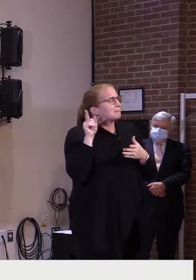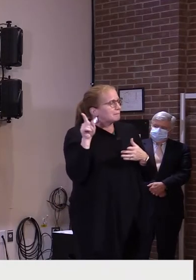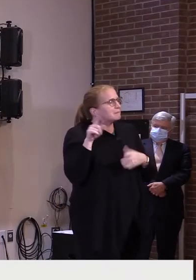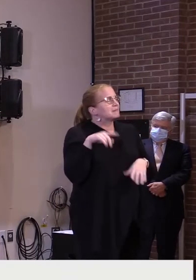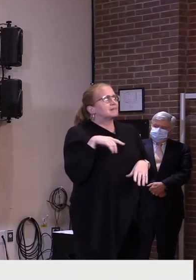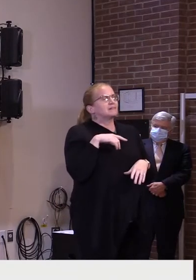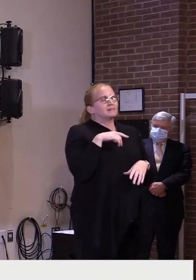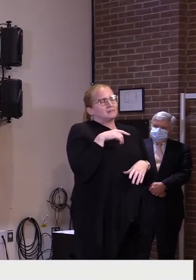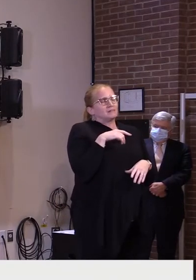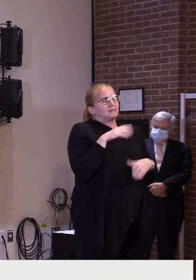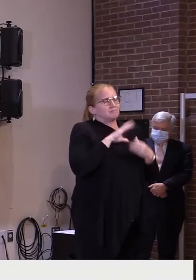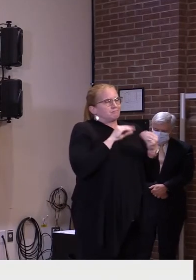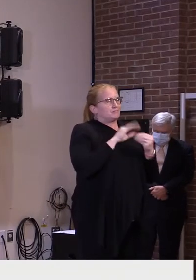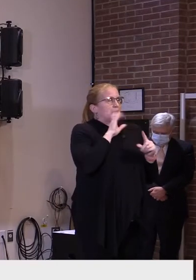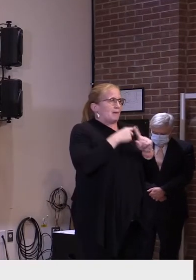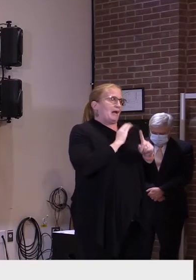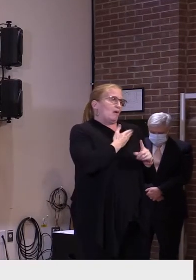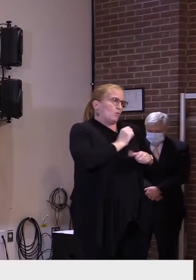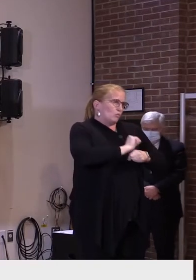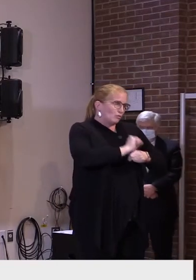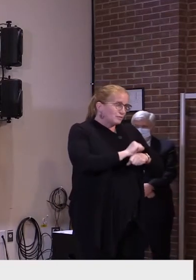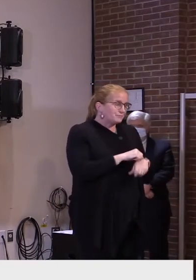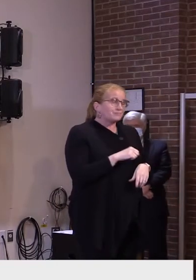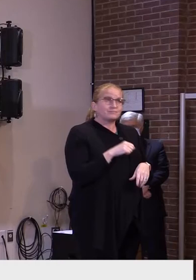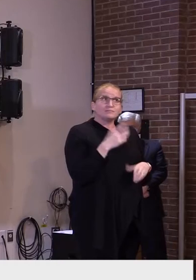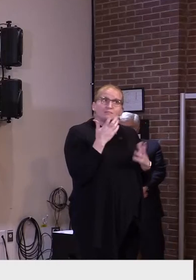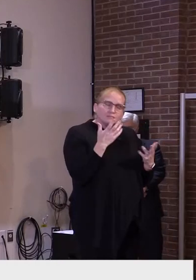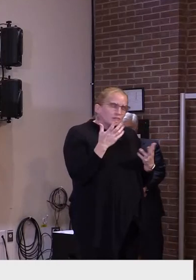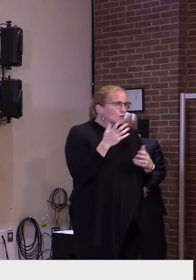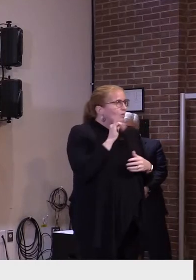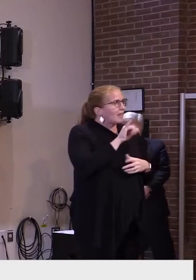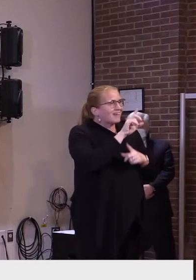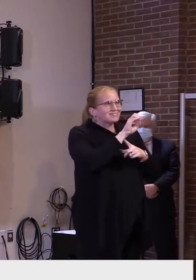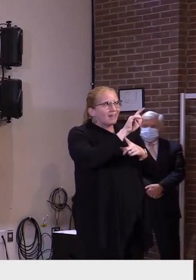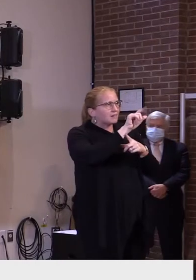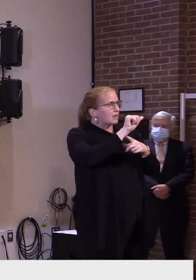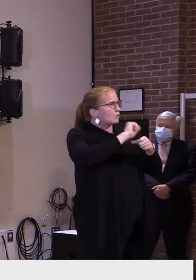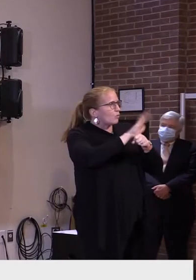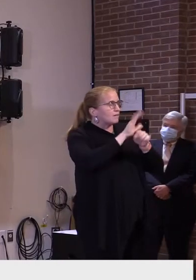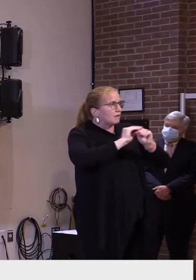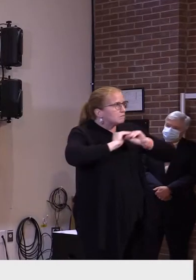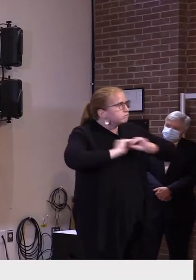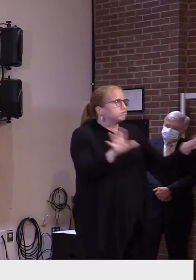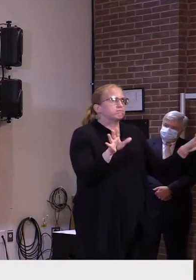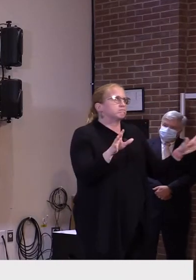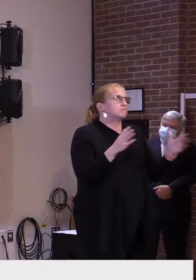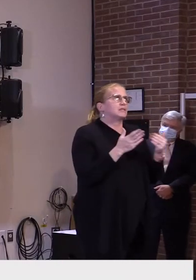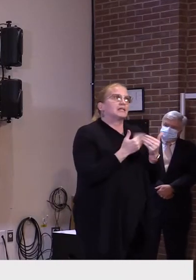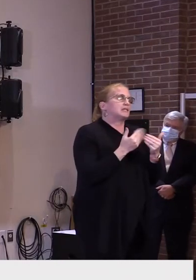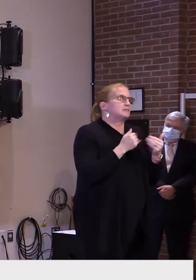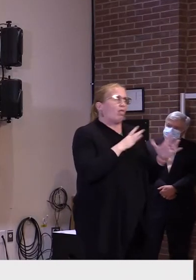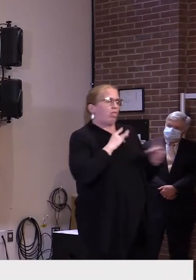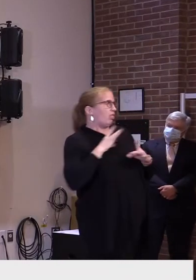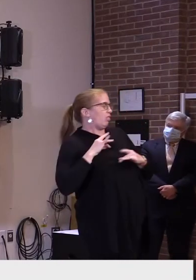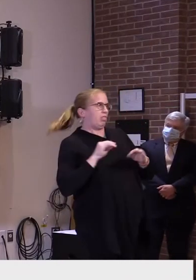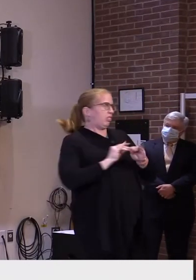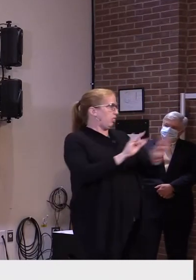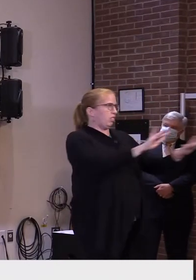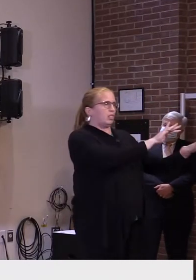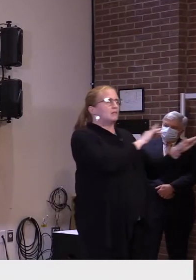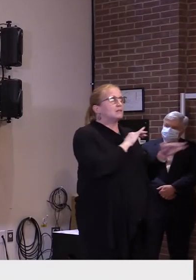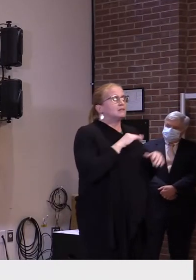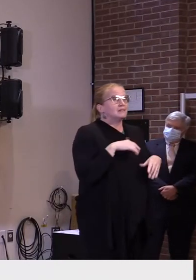mentioned previously, with such a contagious variant as Delta, and with such high volumes of positive tests